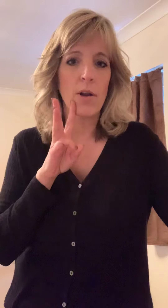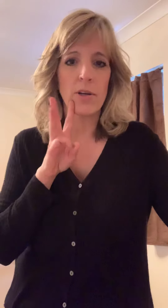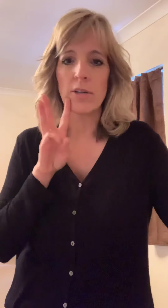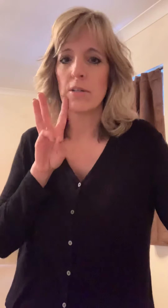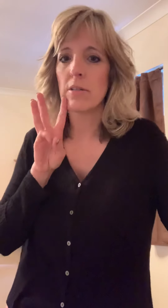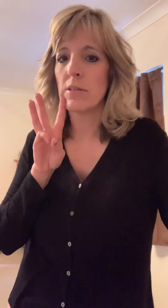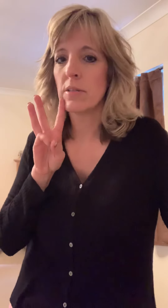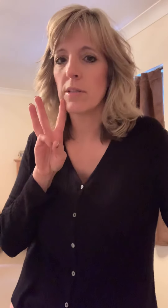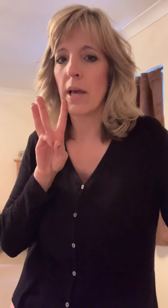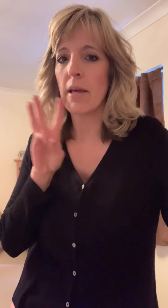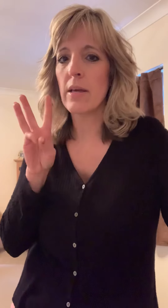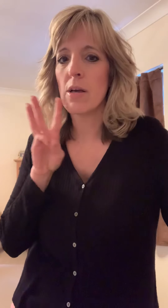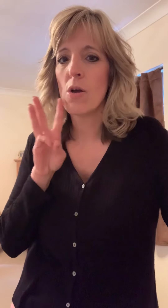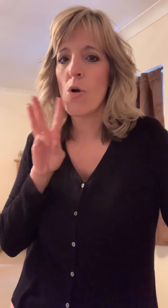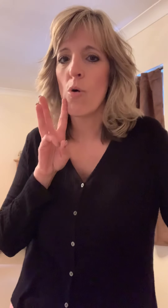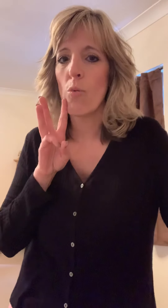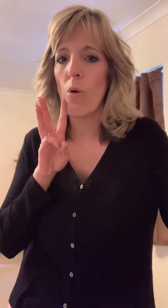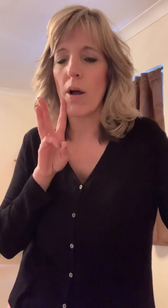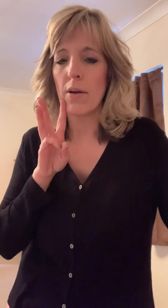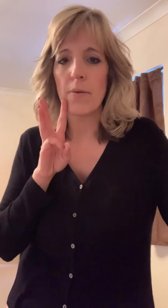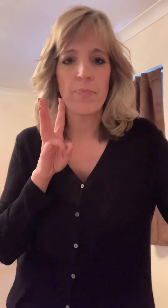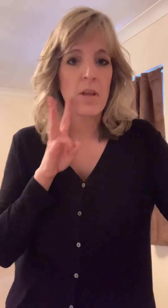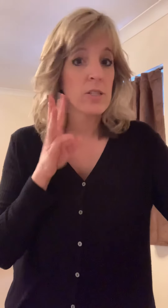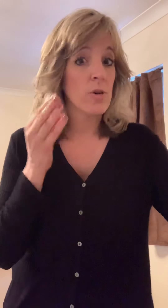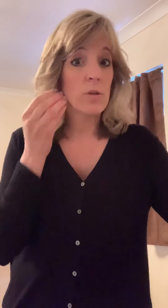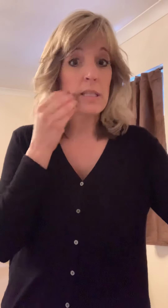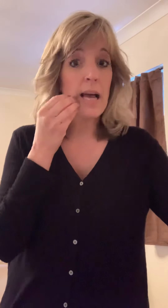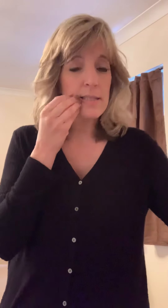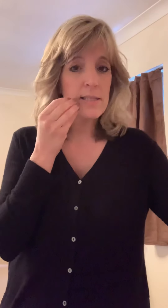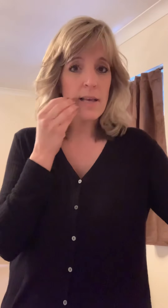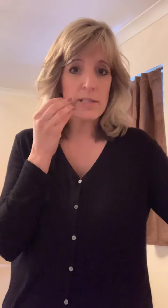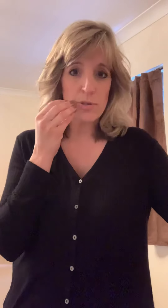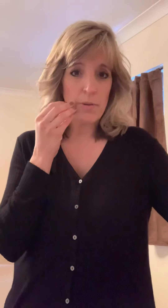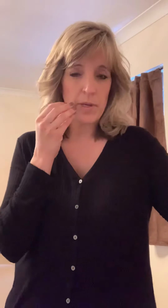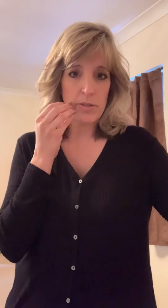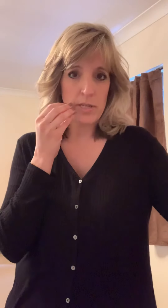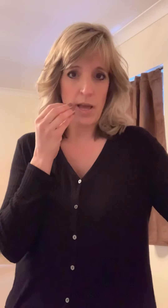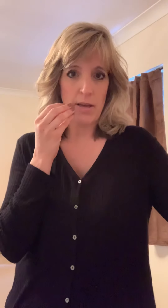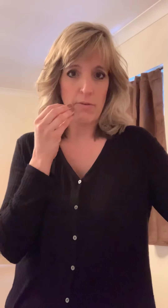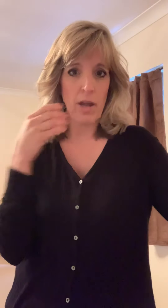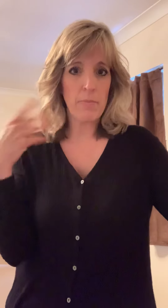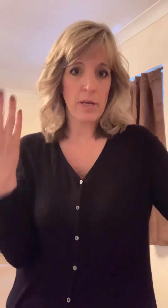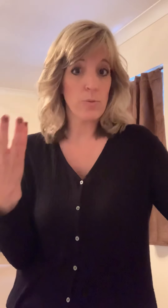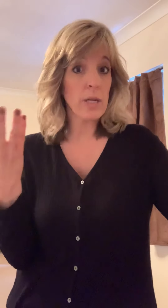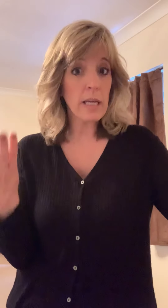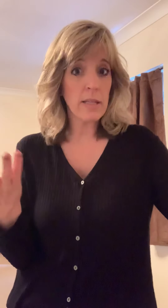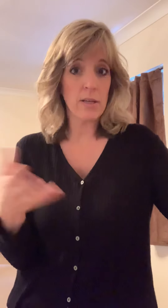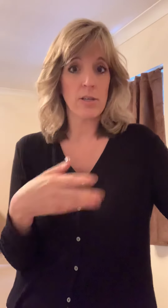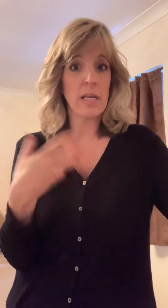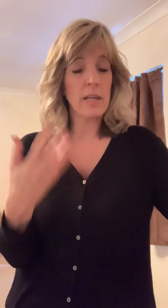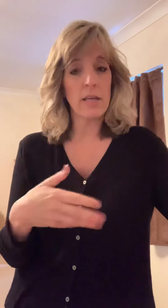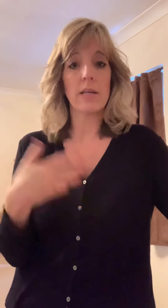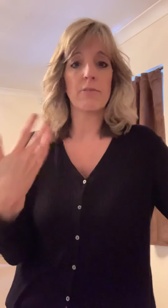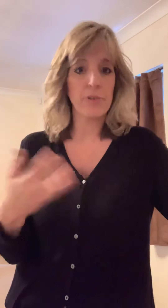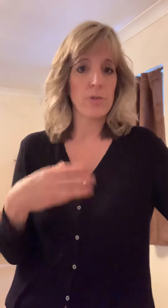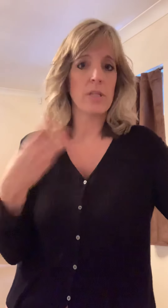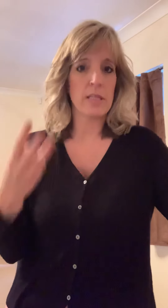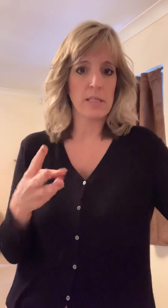Water. Okay. Water. So lots of signs are up there today, right? Because they're eating and food and things like